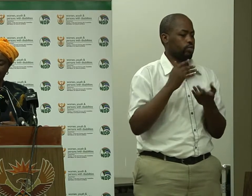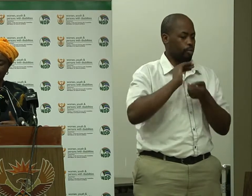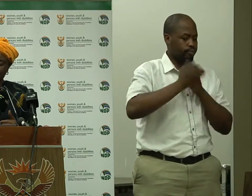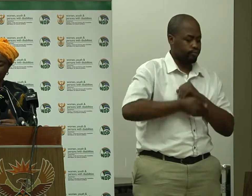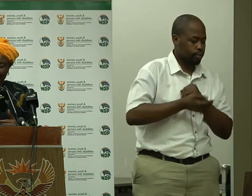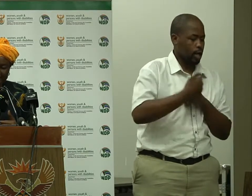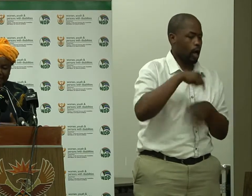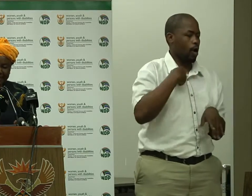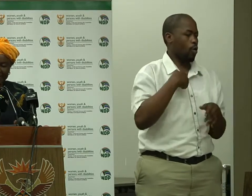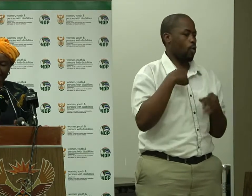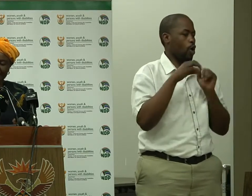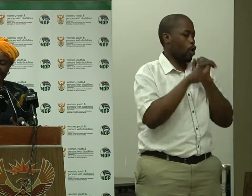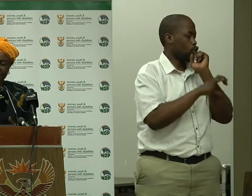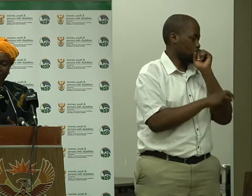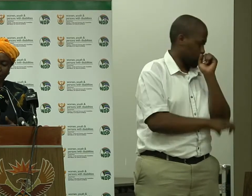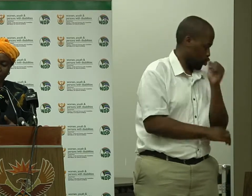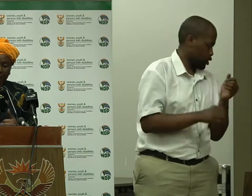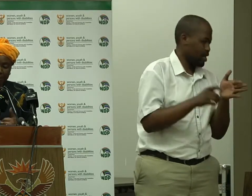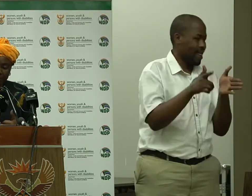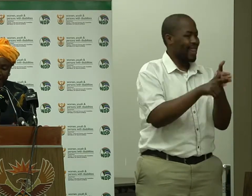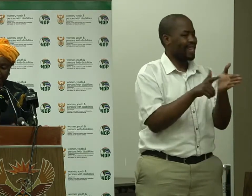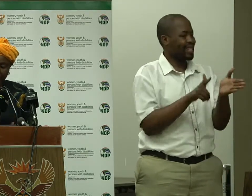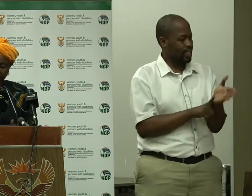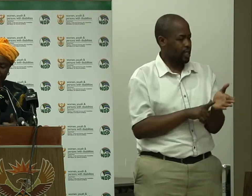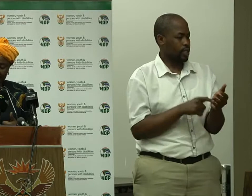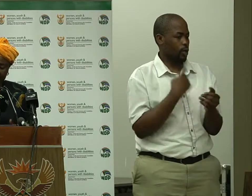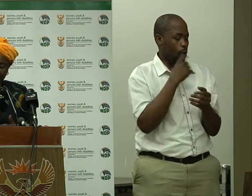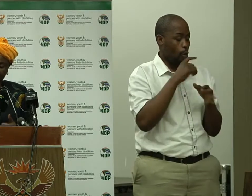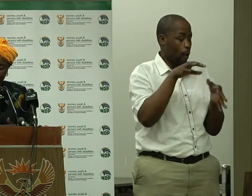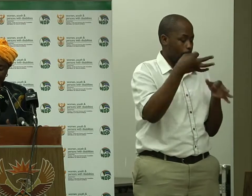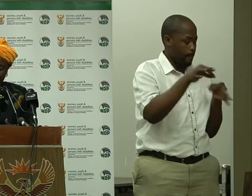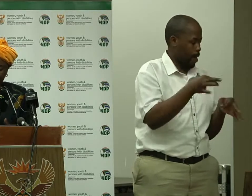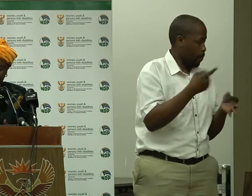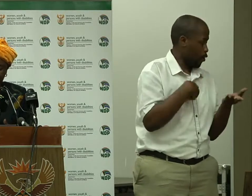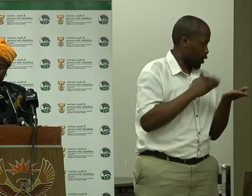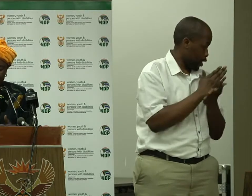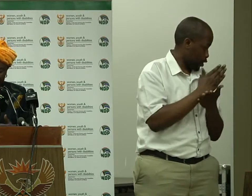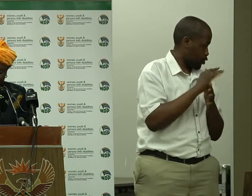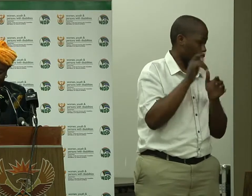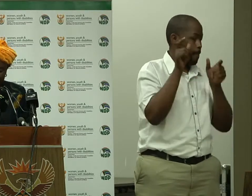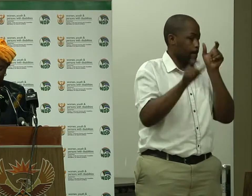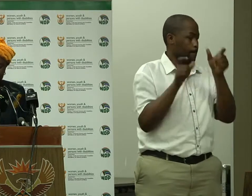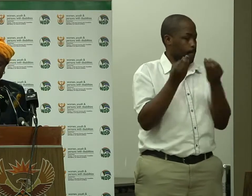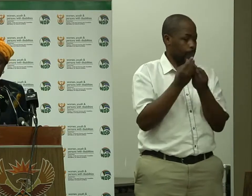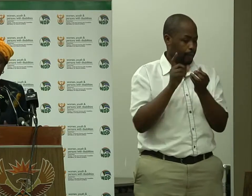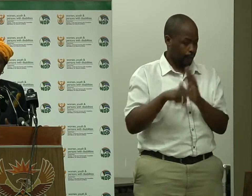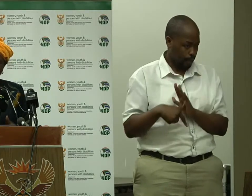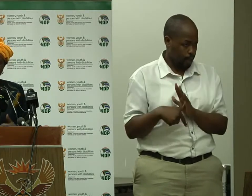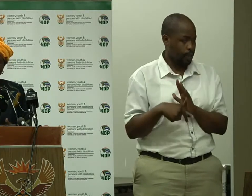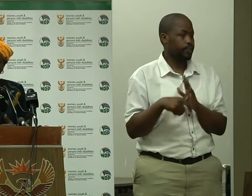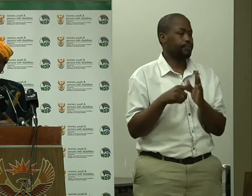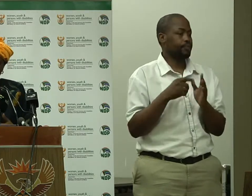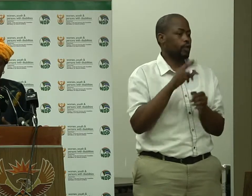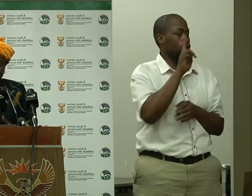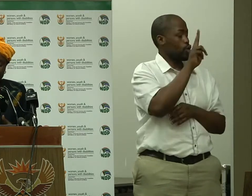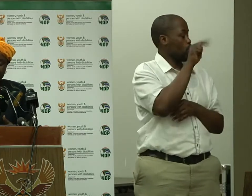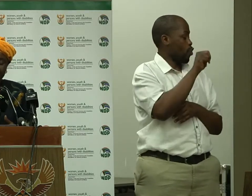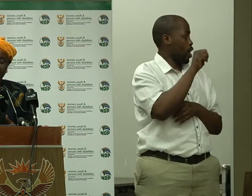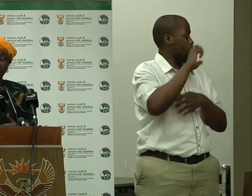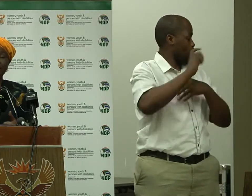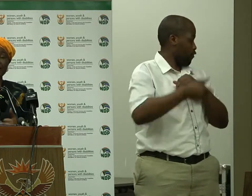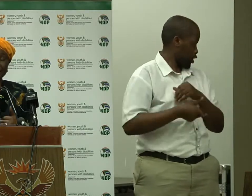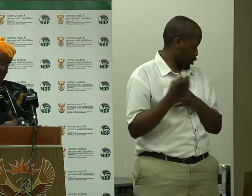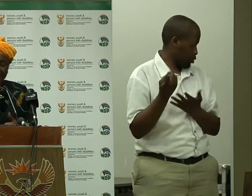constitution, legislation, white paper on the rights of persons with disabilities, UN